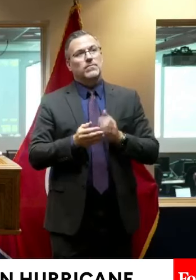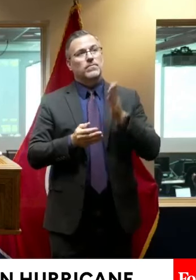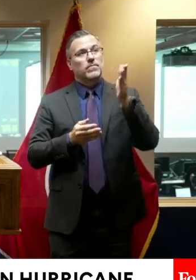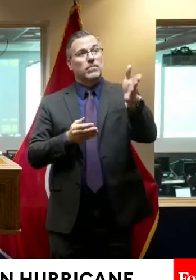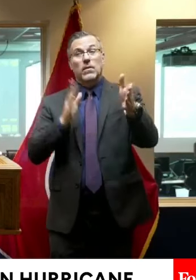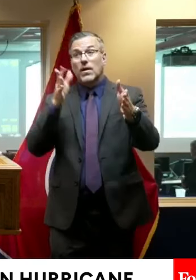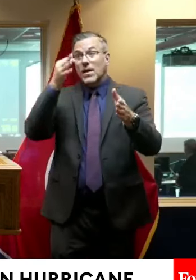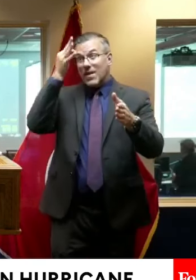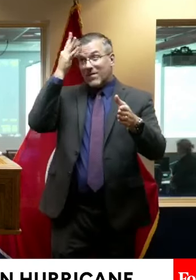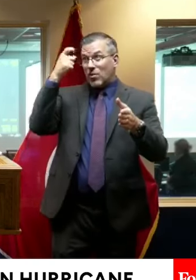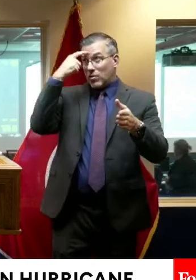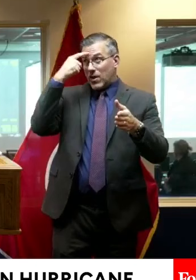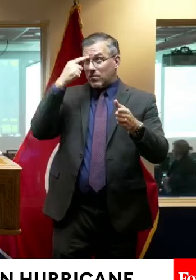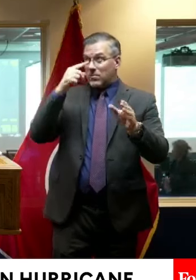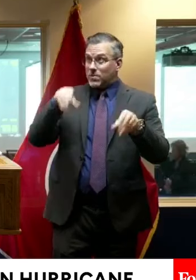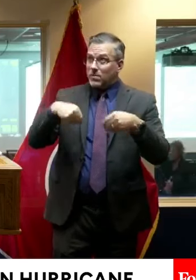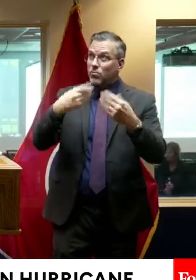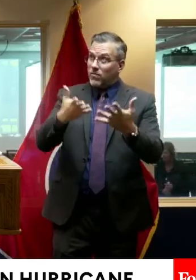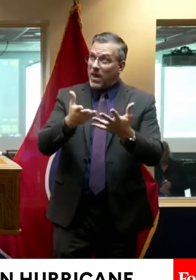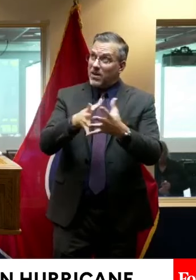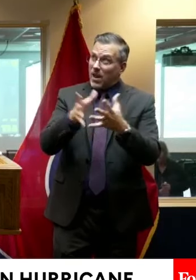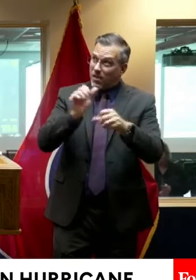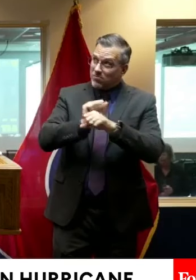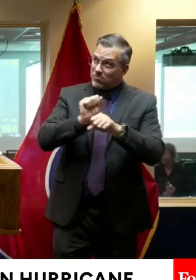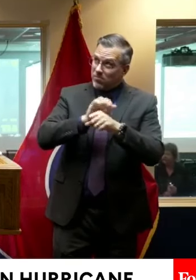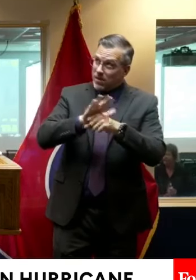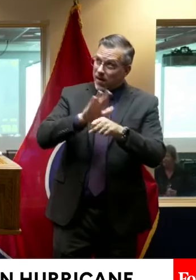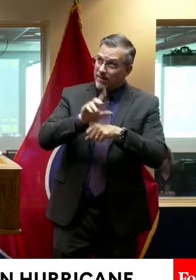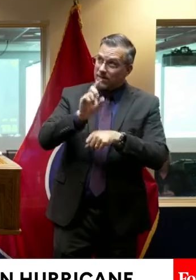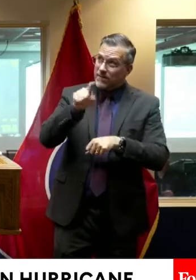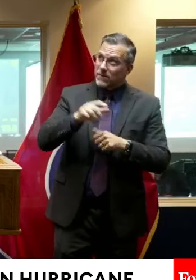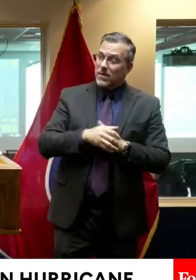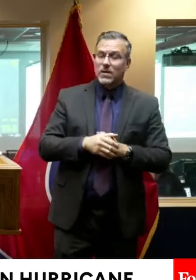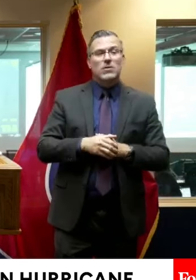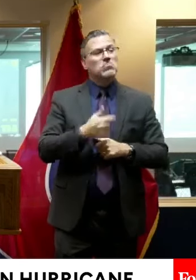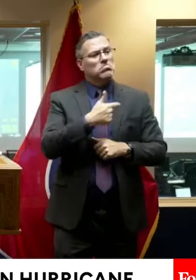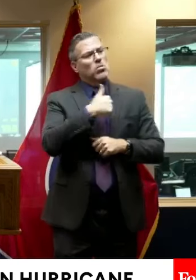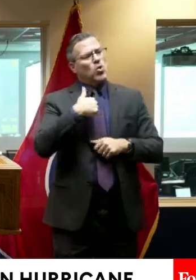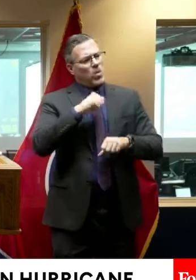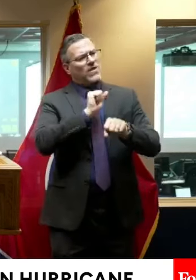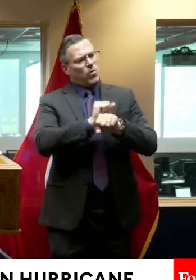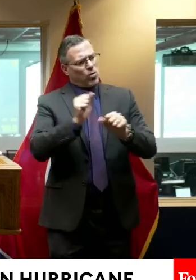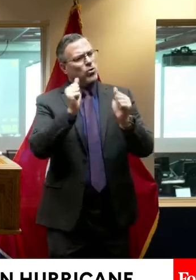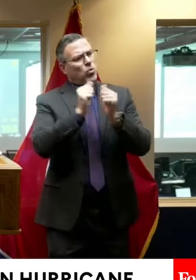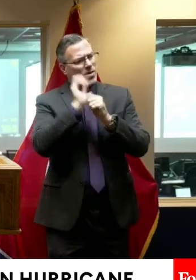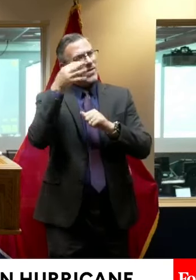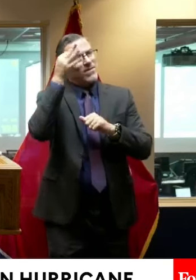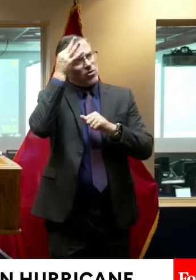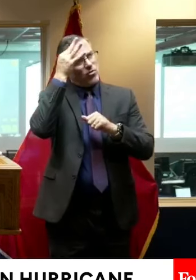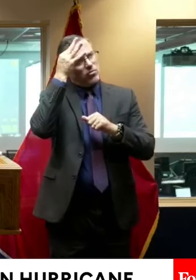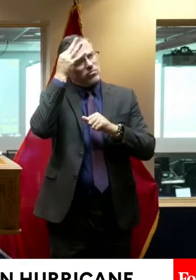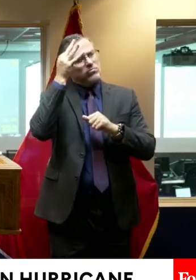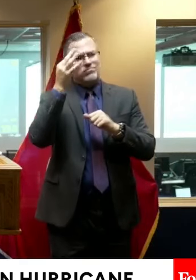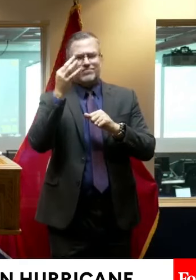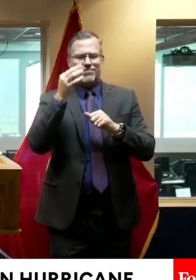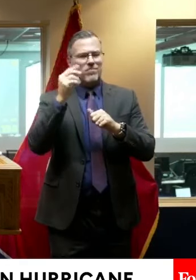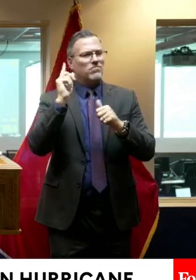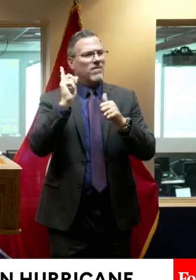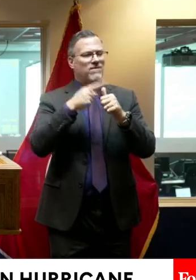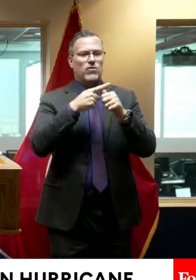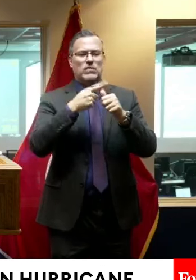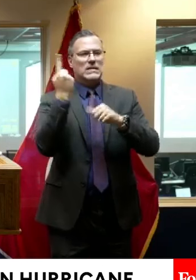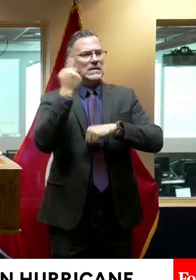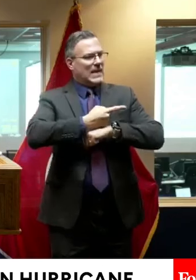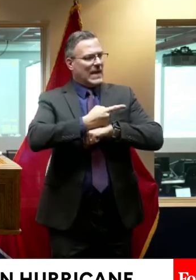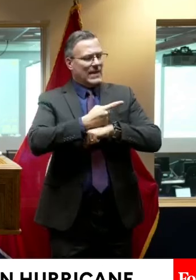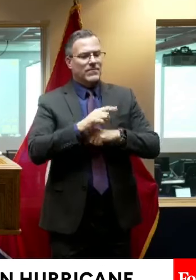done enough? I mean, we've worked with our partners in the federal government from day one. And I will just